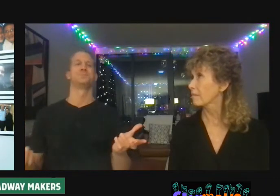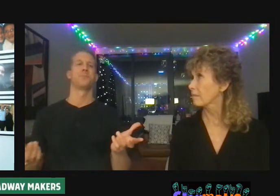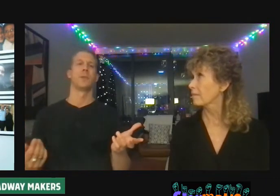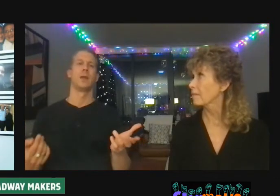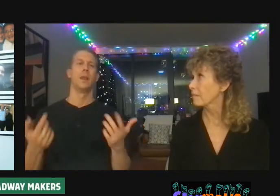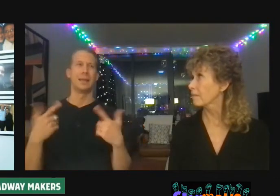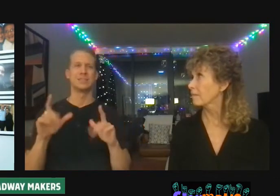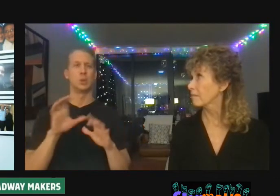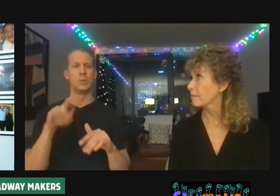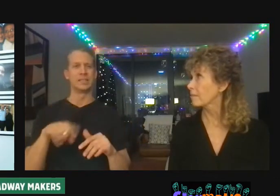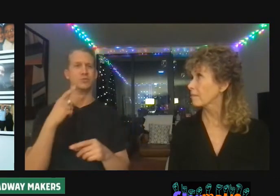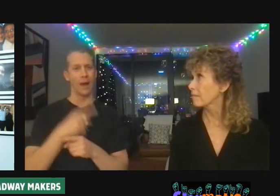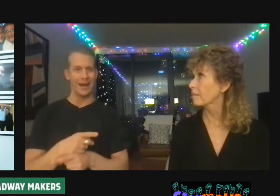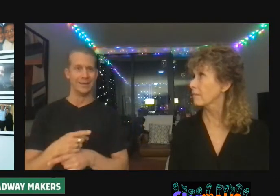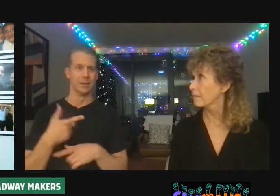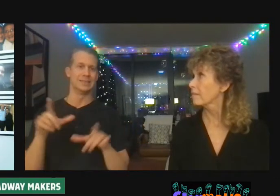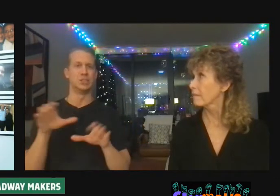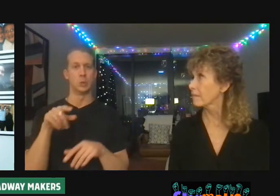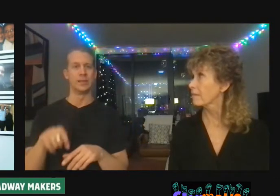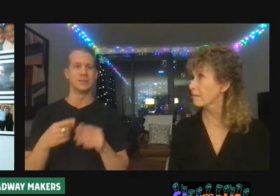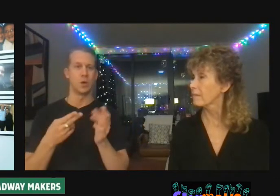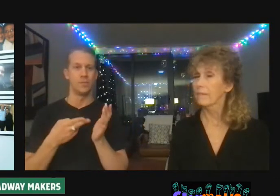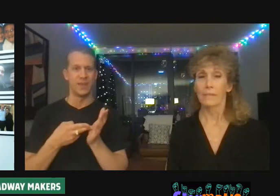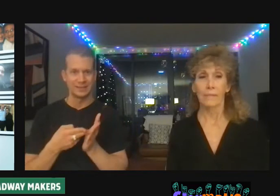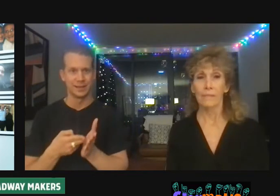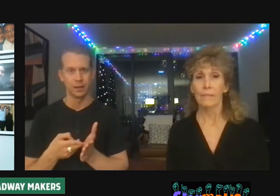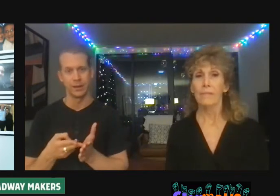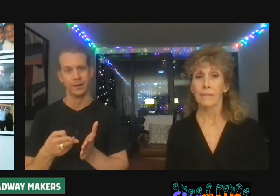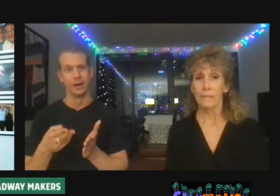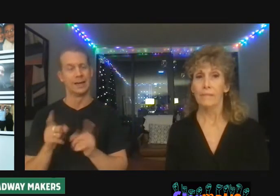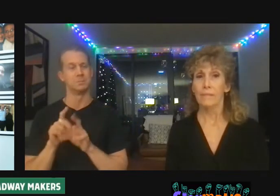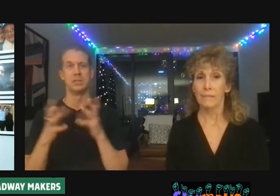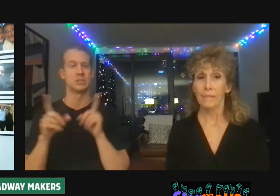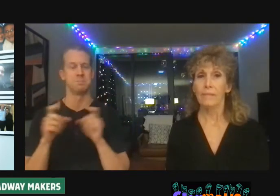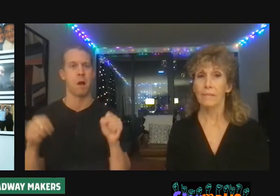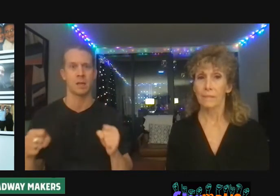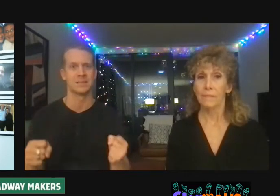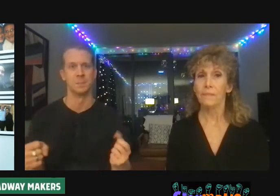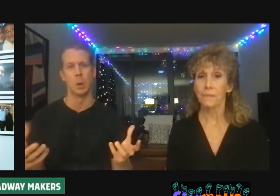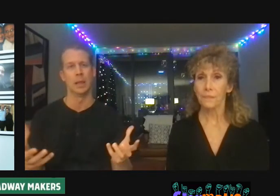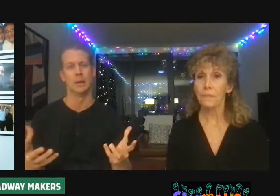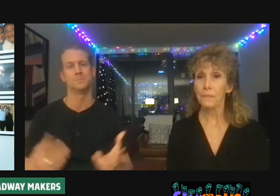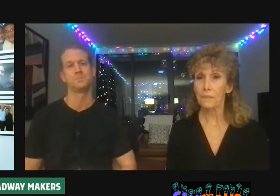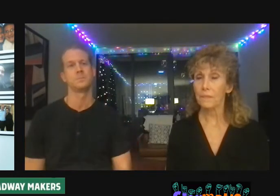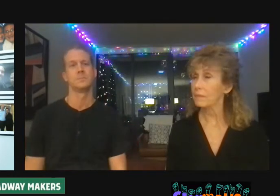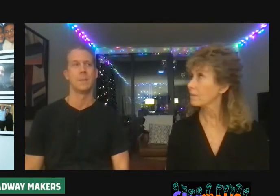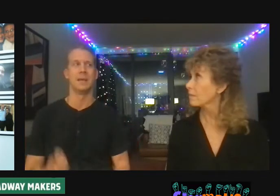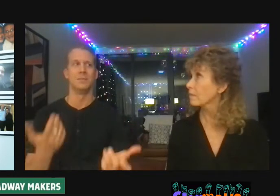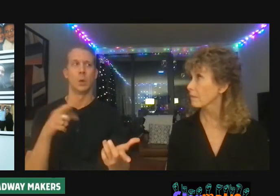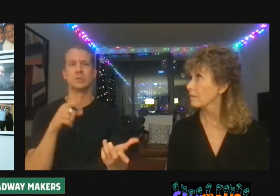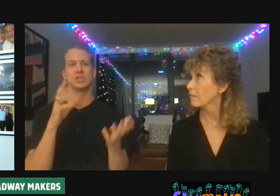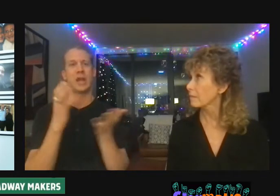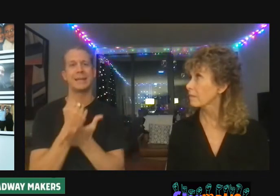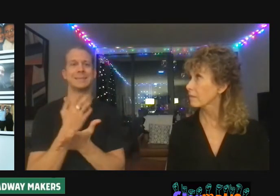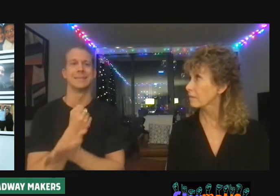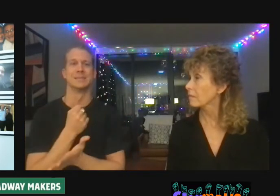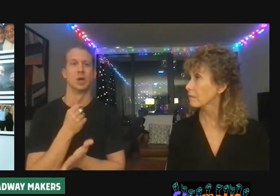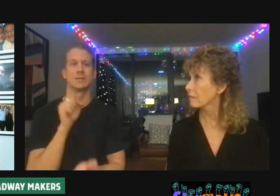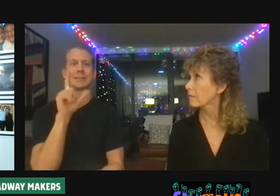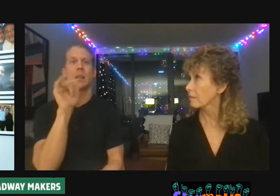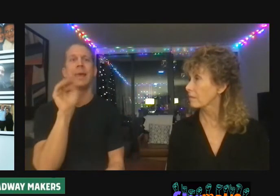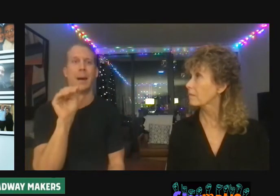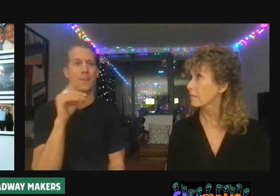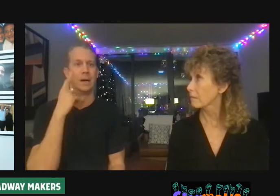character, let's do this right. Let's do this authentically as much as possible. I mean, those chances